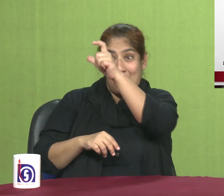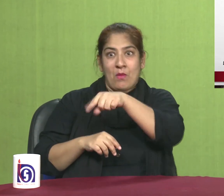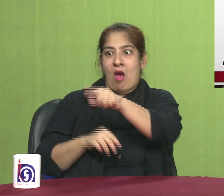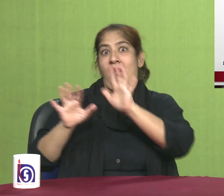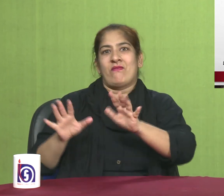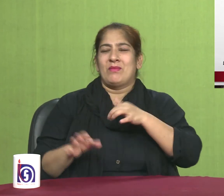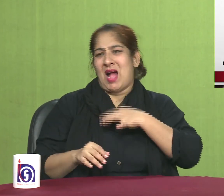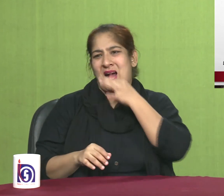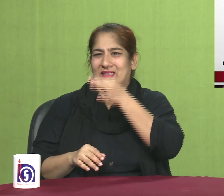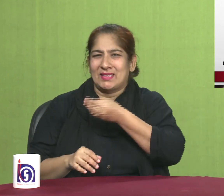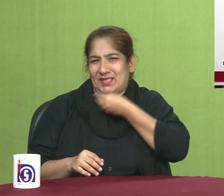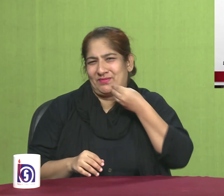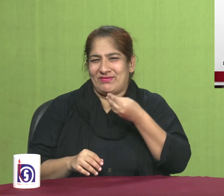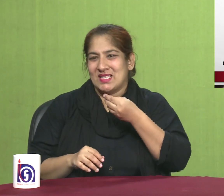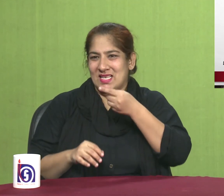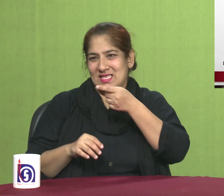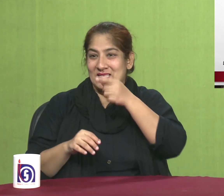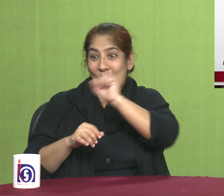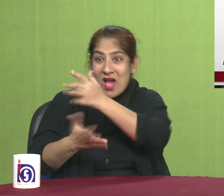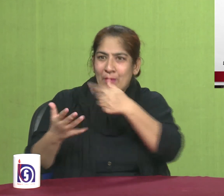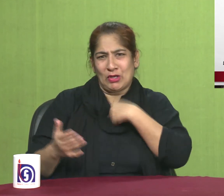When we need some resources, some